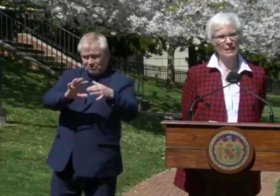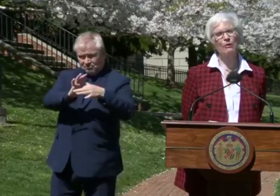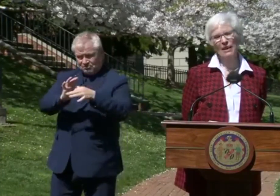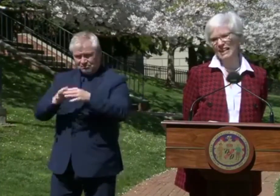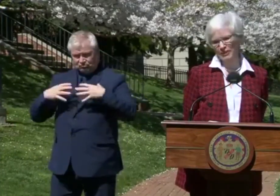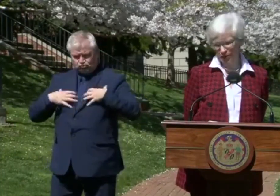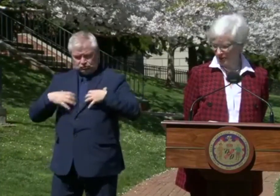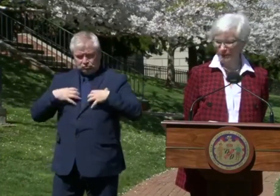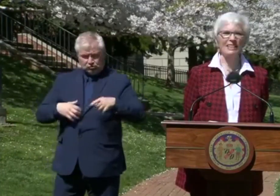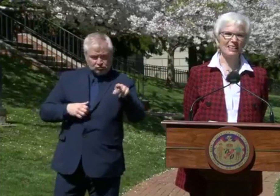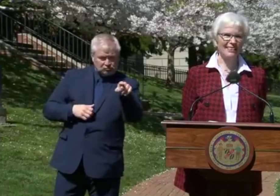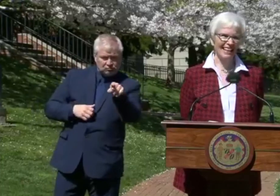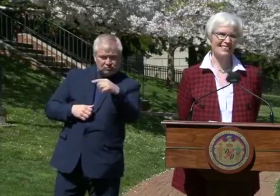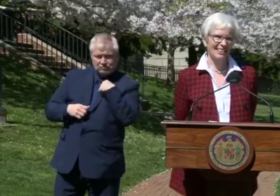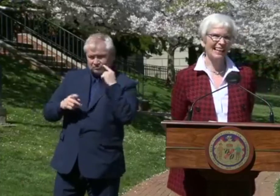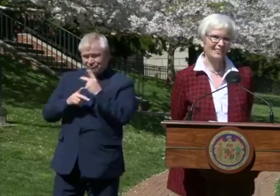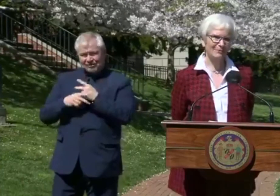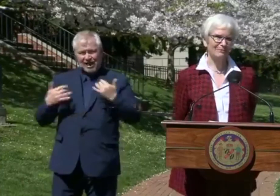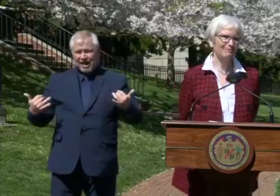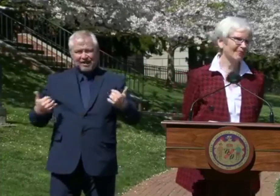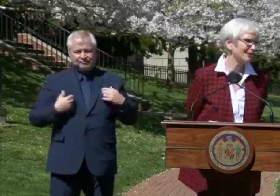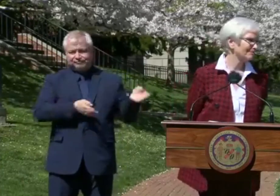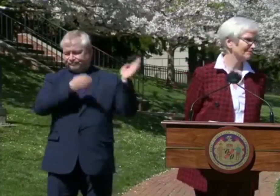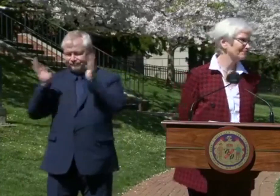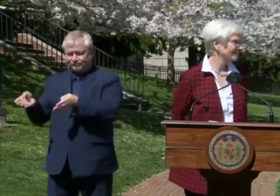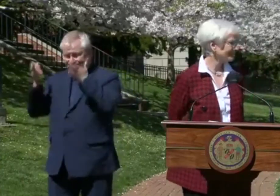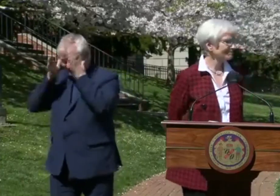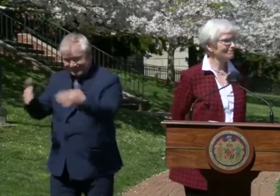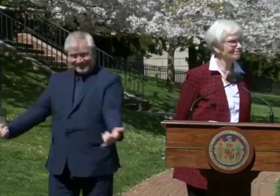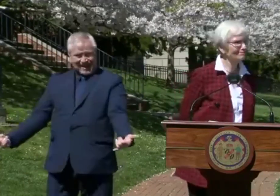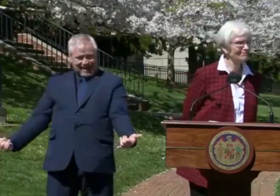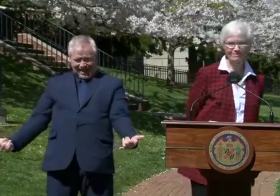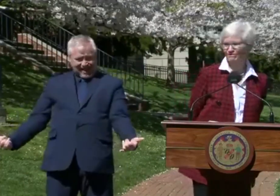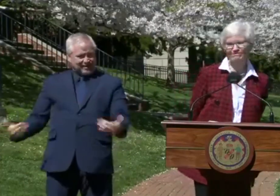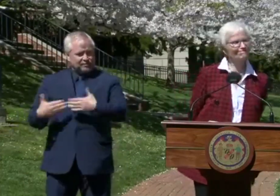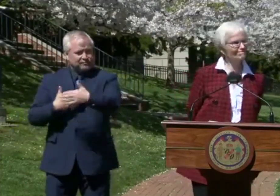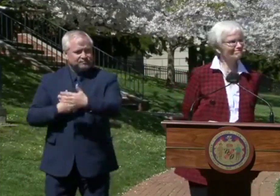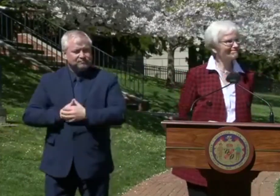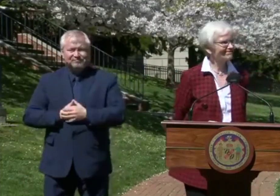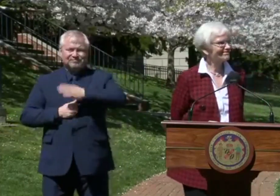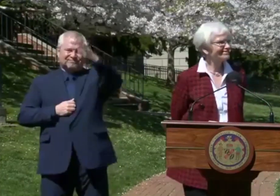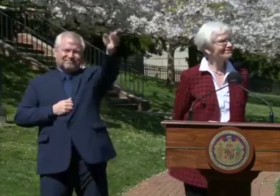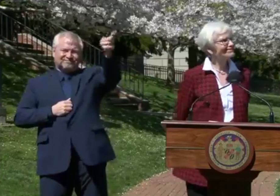take a look at. But right now, they're focusing immediately on the cases at hand. May I ask a follow-up on the percentages? On one of the Sunday shows, Governor, you said